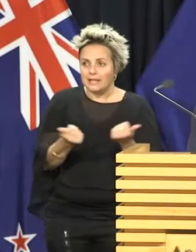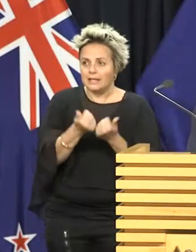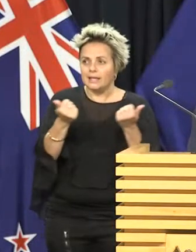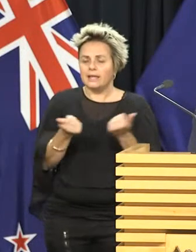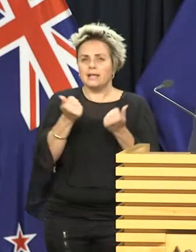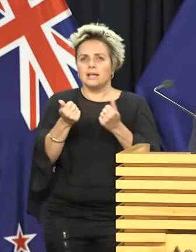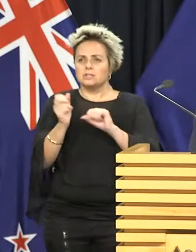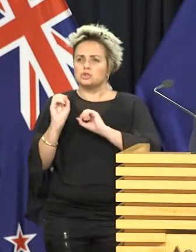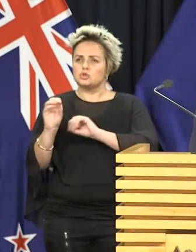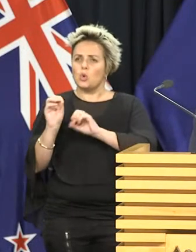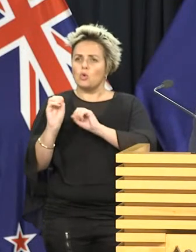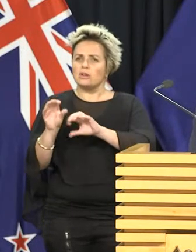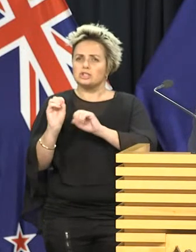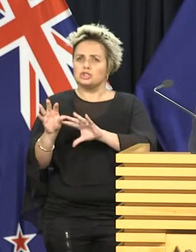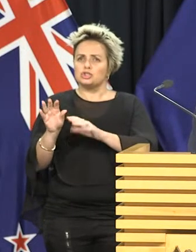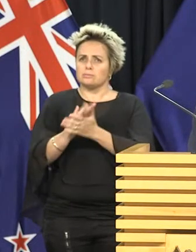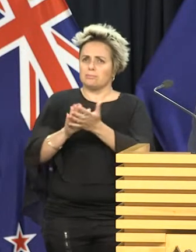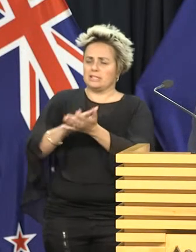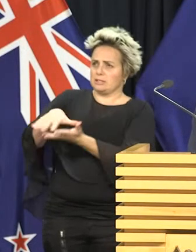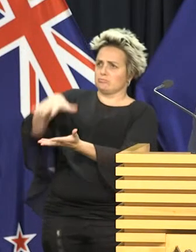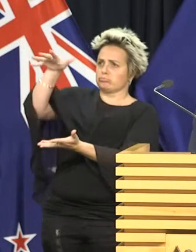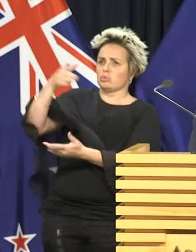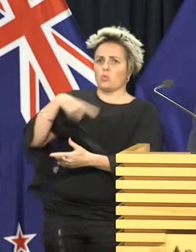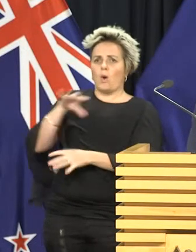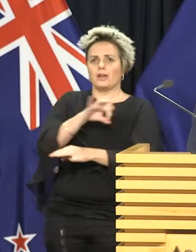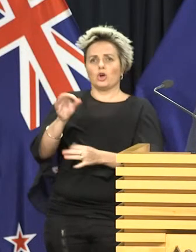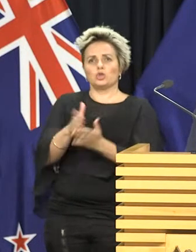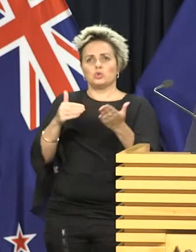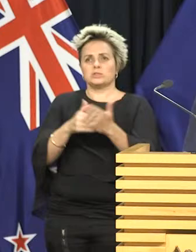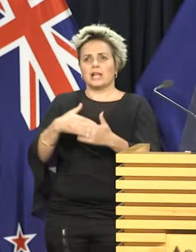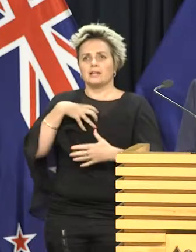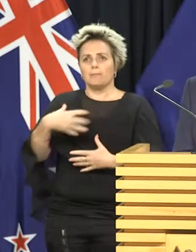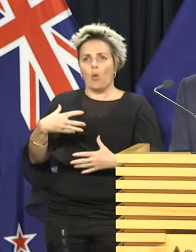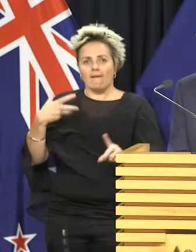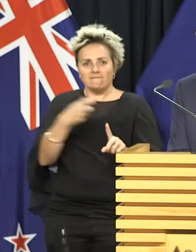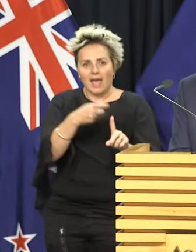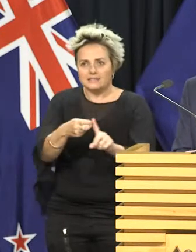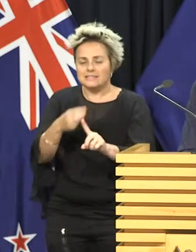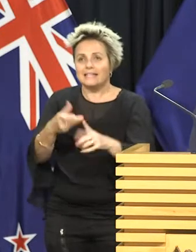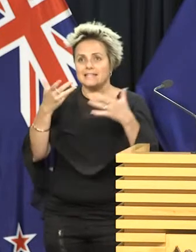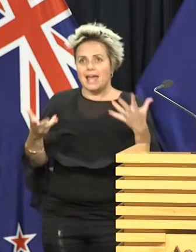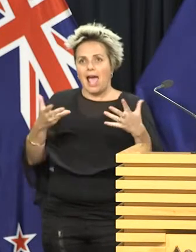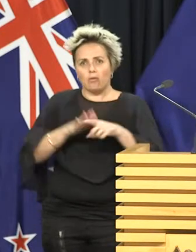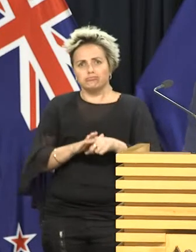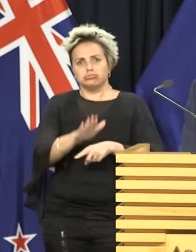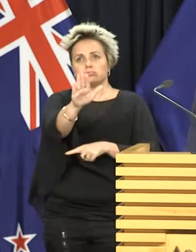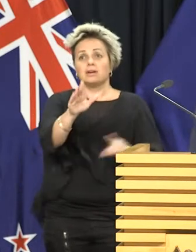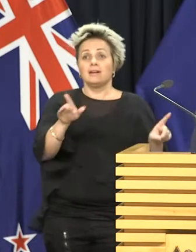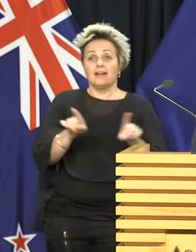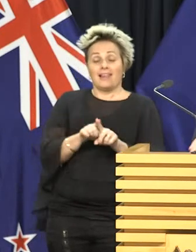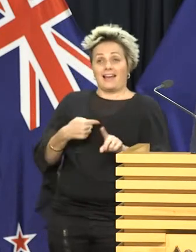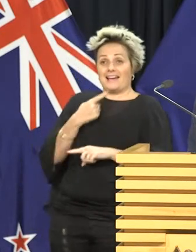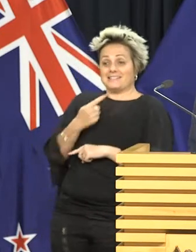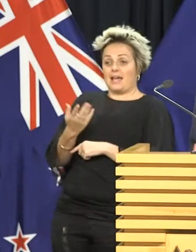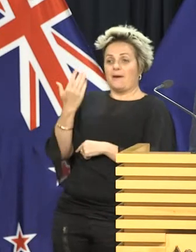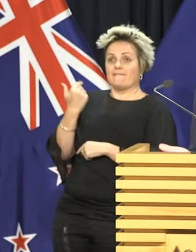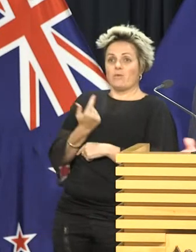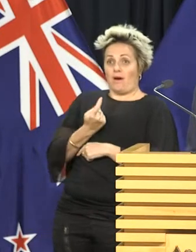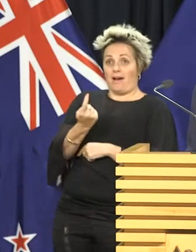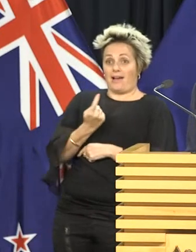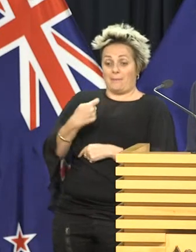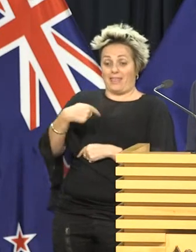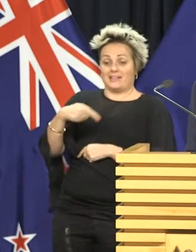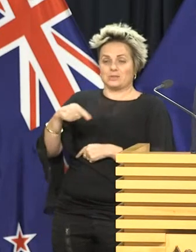why doesn't New Zealand ramp up its rollout now? Well, as I said, we are actually ramping it up. From this coming week,